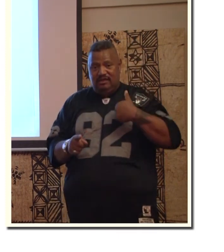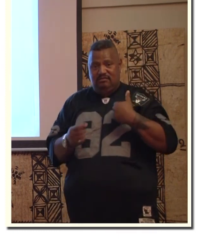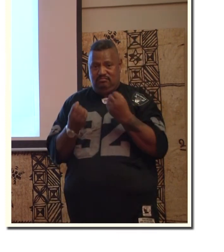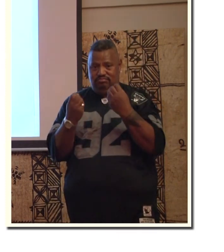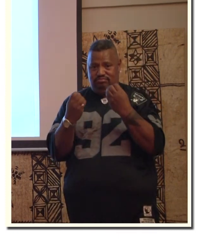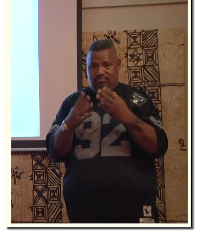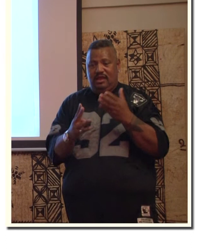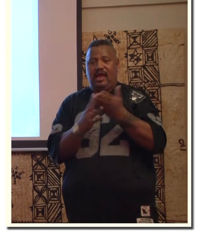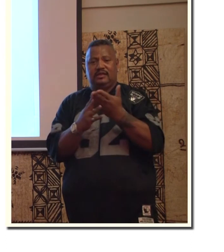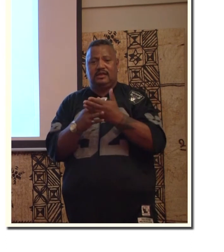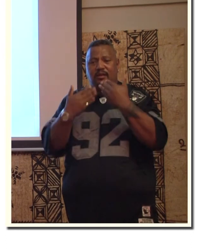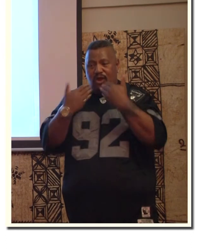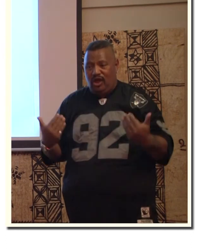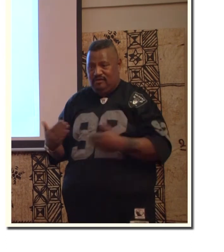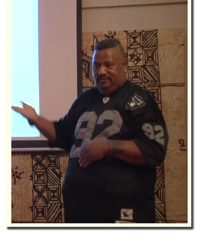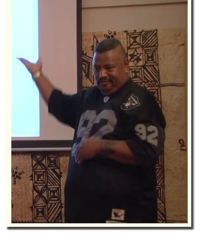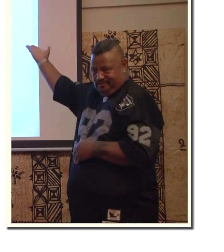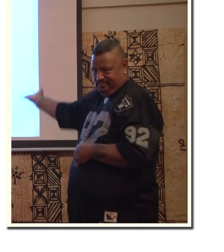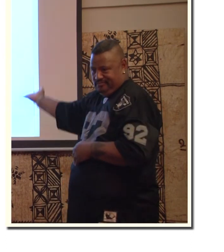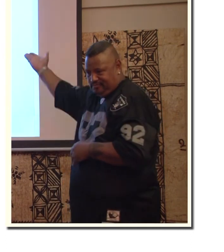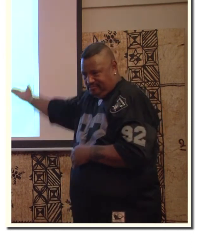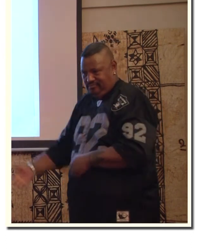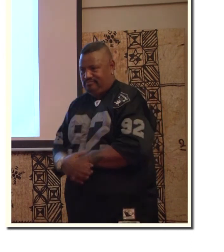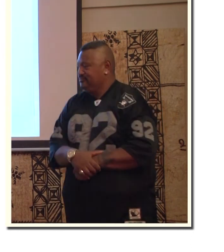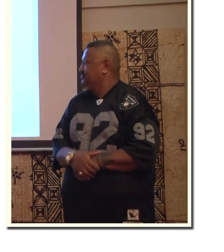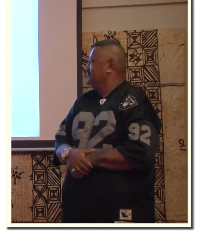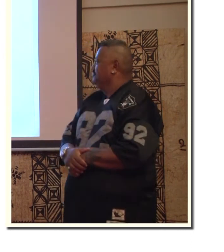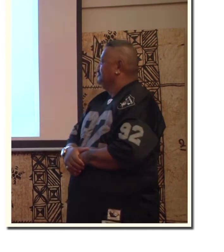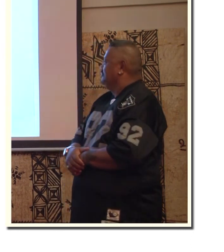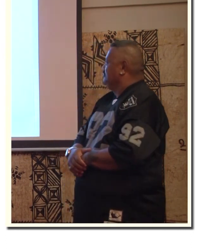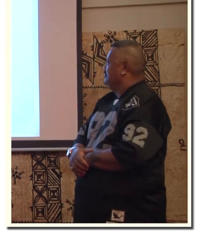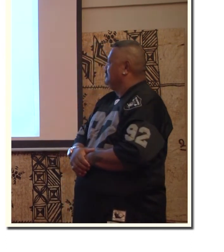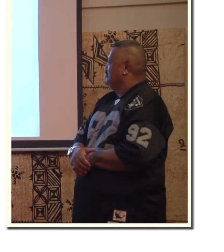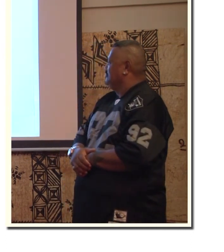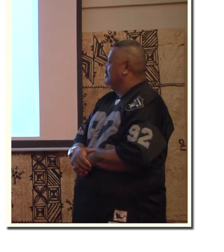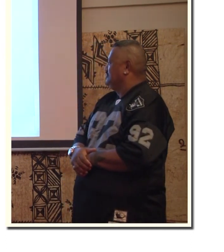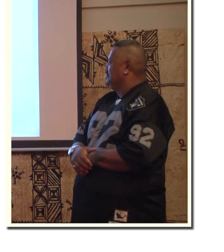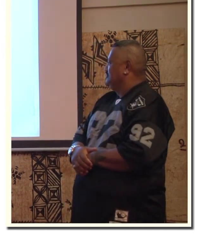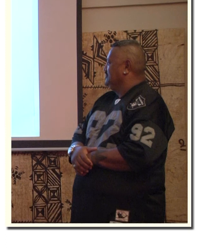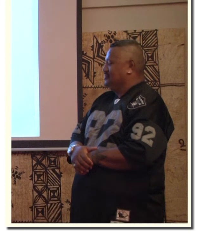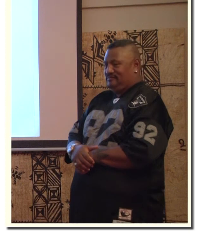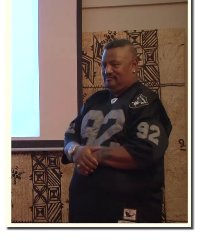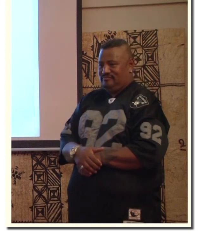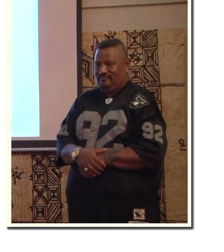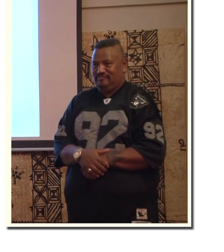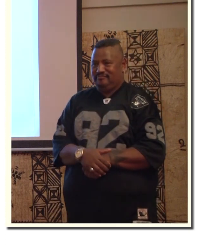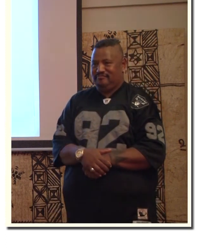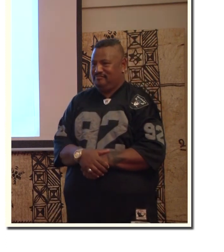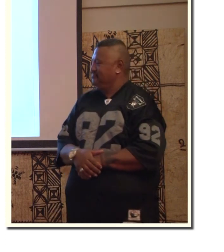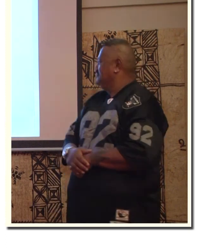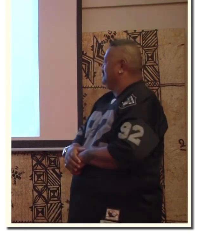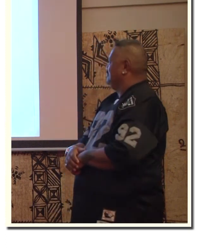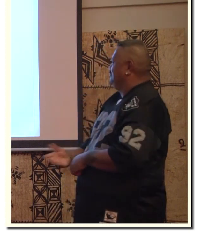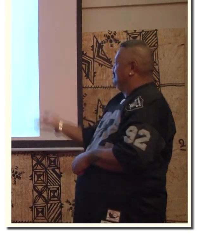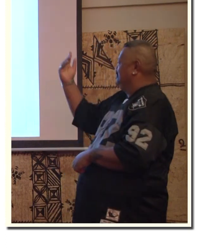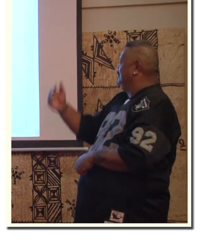already. I work at Ngāti Hine Heaps. I work on a accessible marae project, and that's the logo for Ngāti